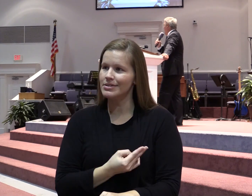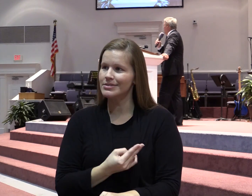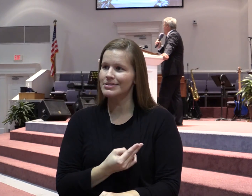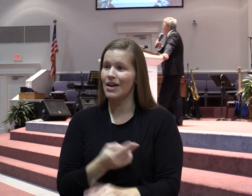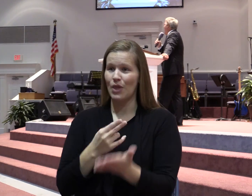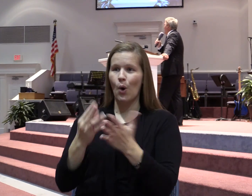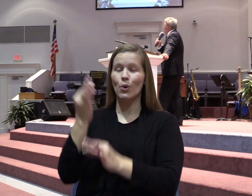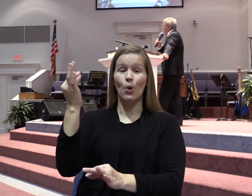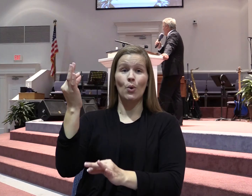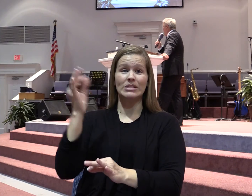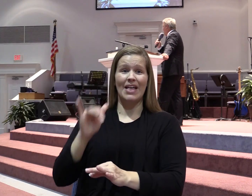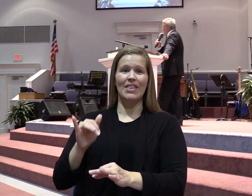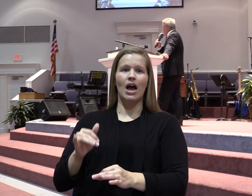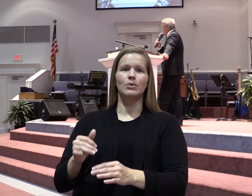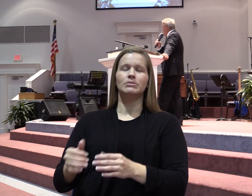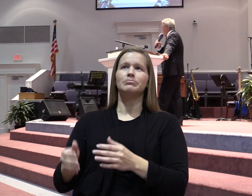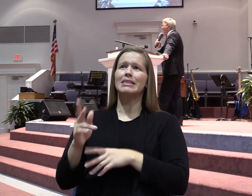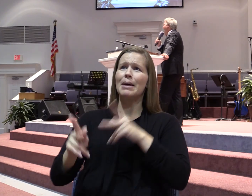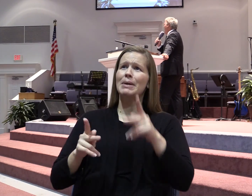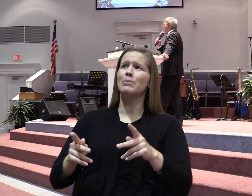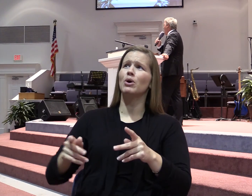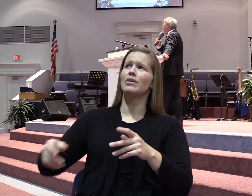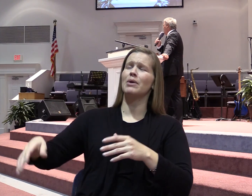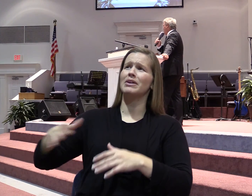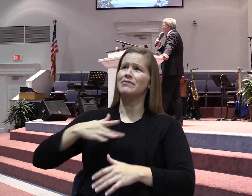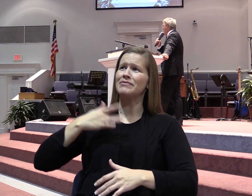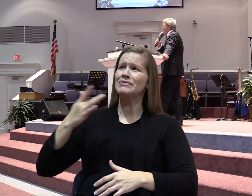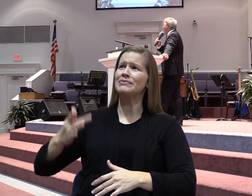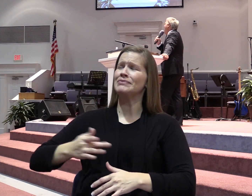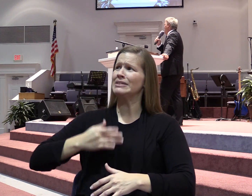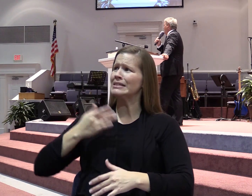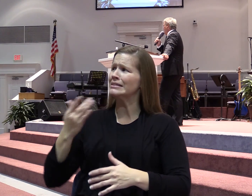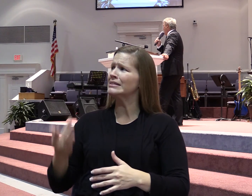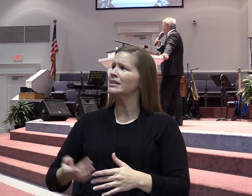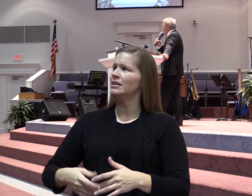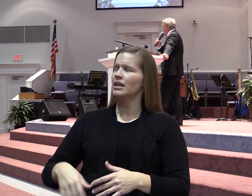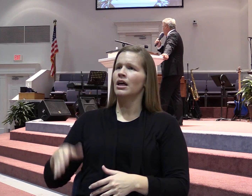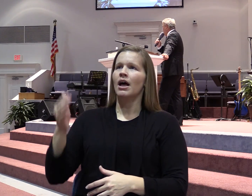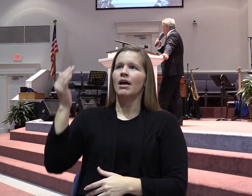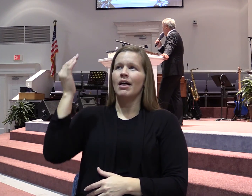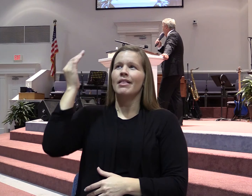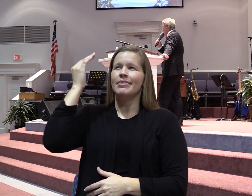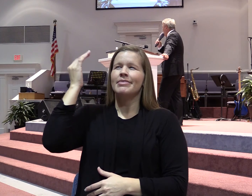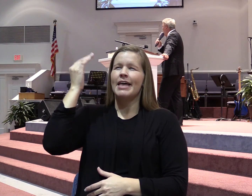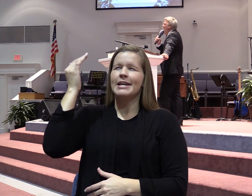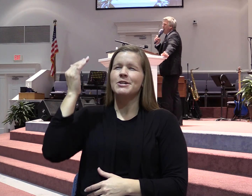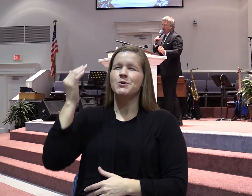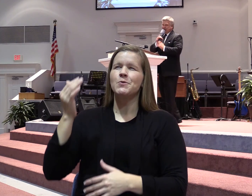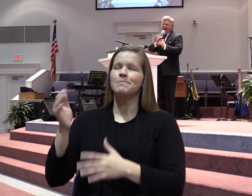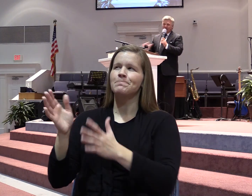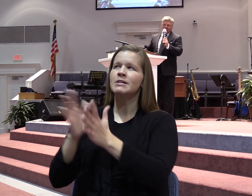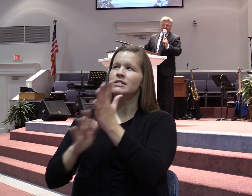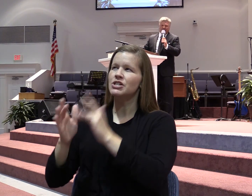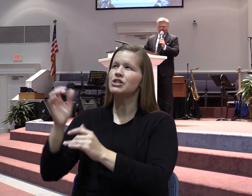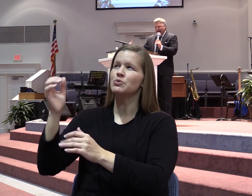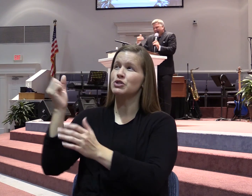Holy Ghost that would fall upon them. And they would say, this is he whom you crucified. This